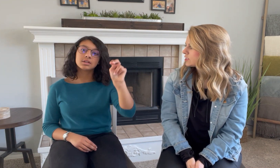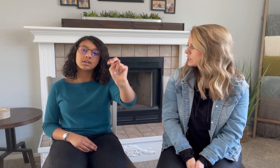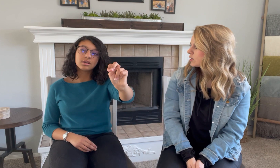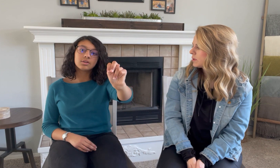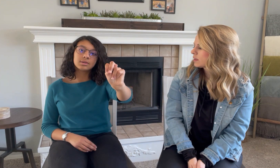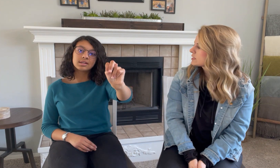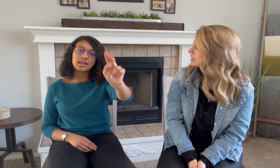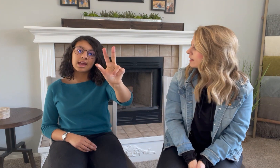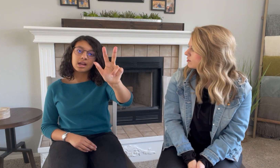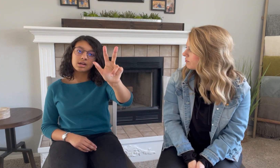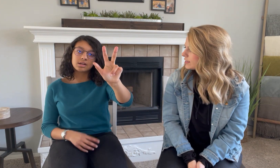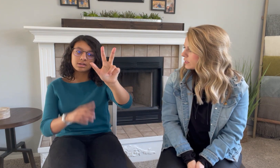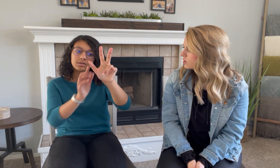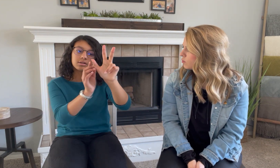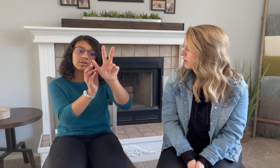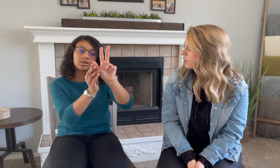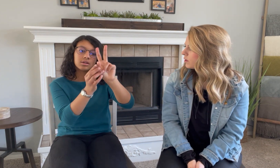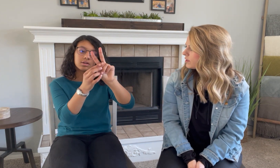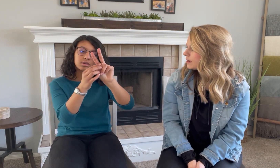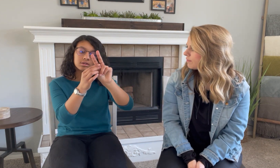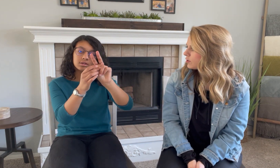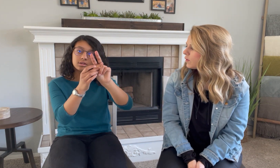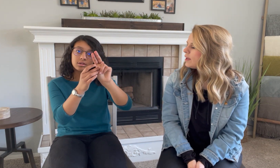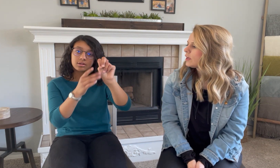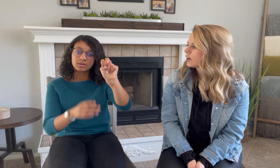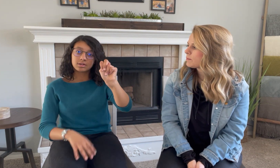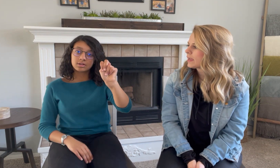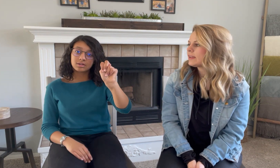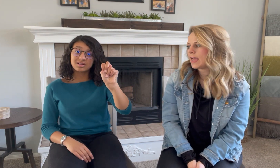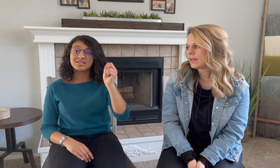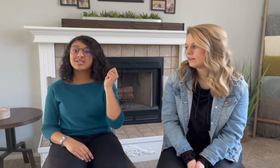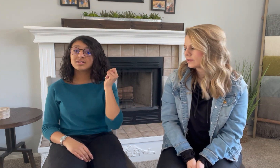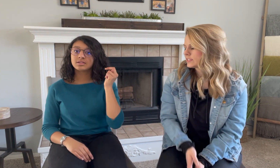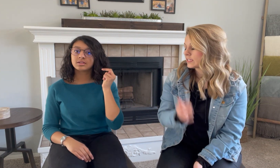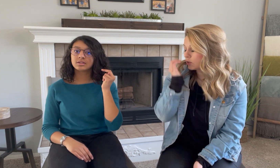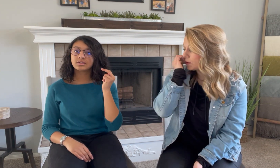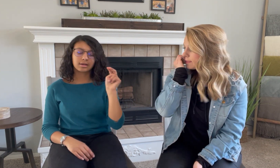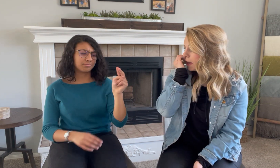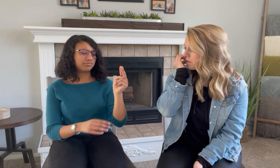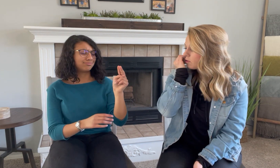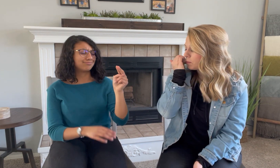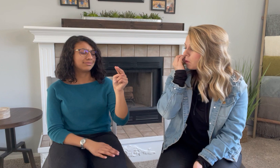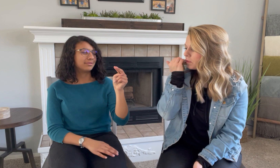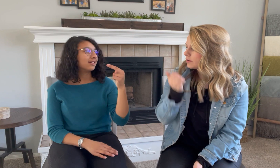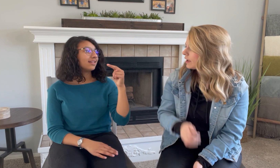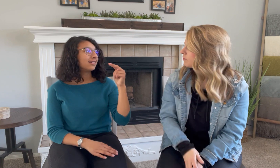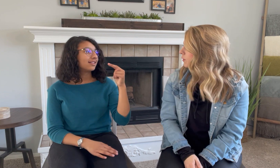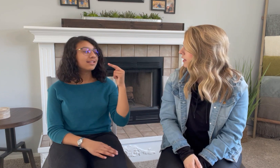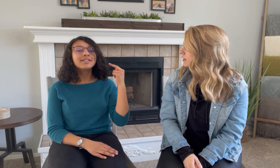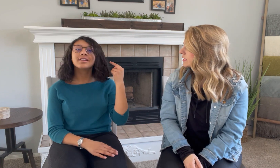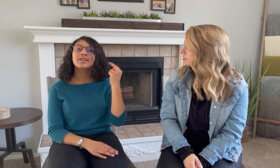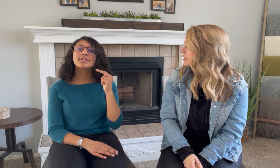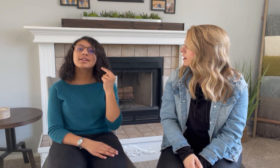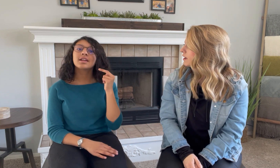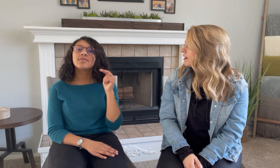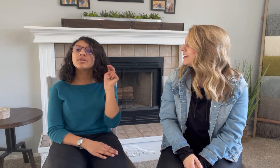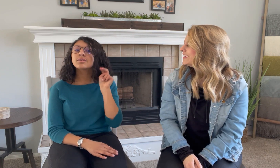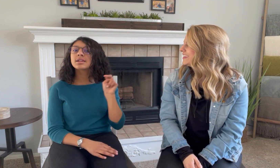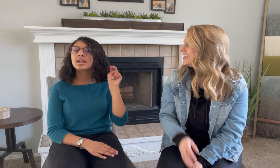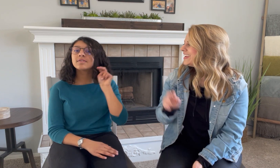just gonna be on the side of the face, a little bit lower than nephew. You're gonna make an N. This is how you make the N for both nephew and niece.